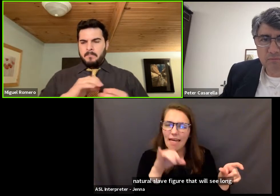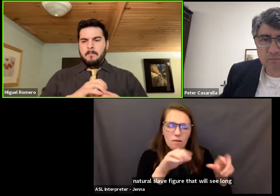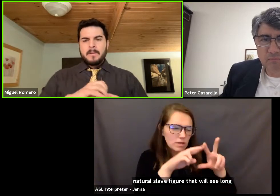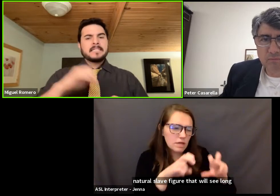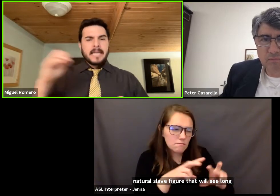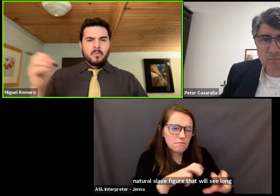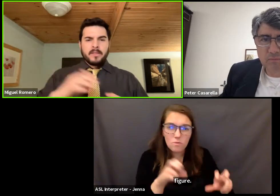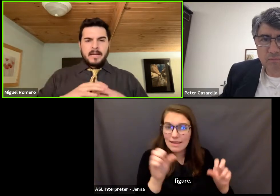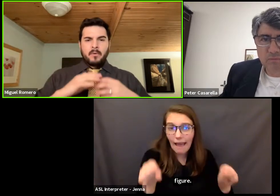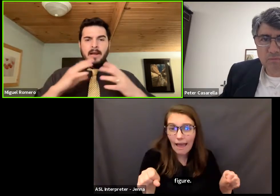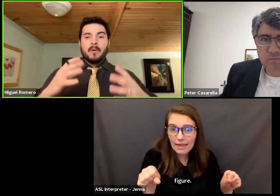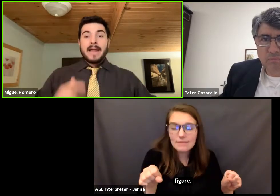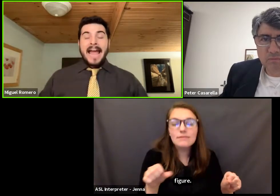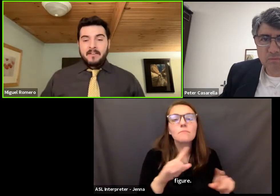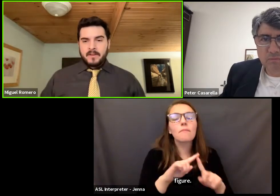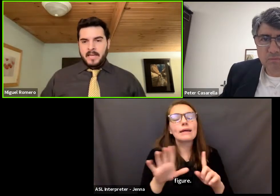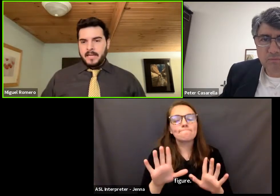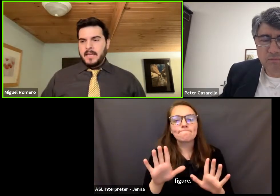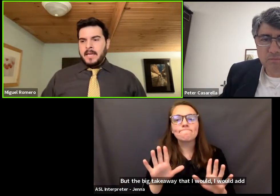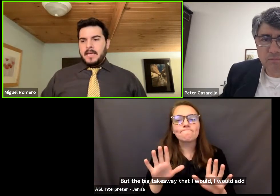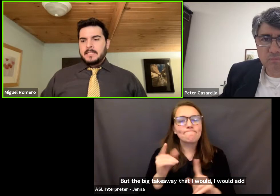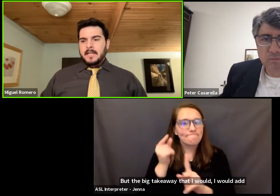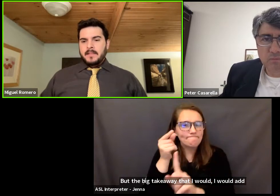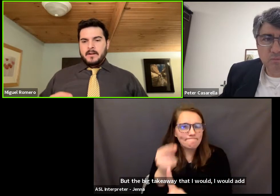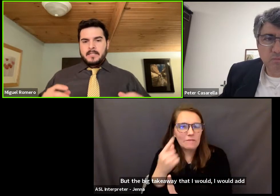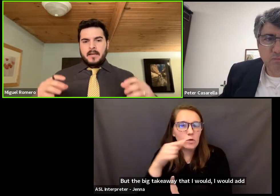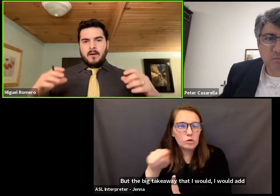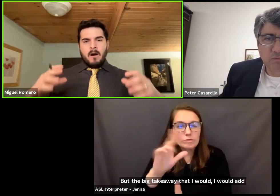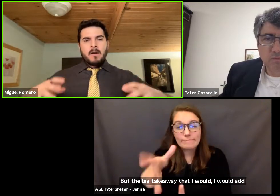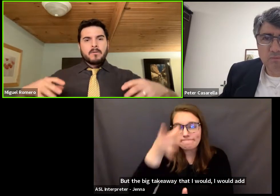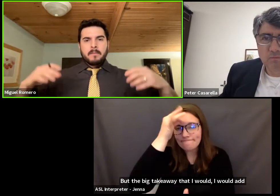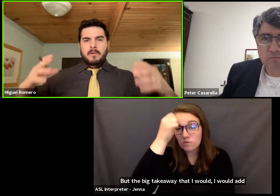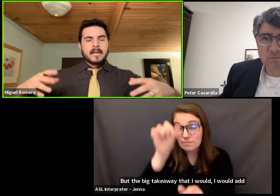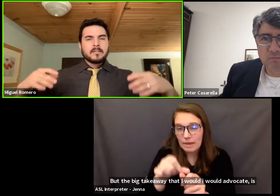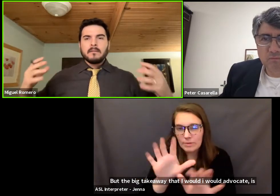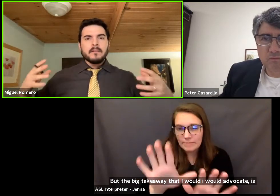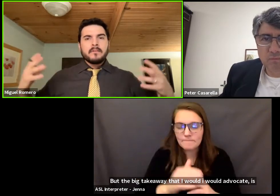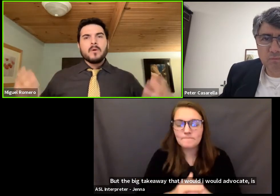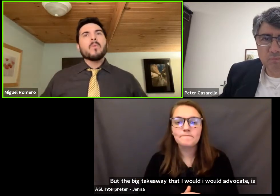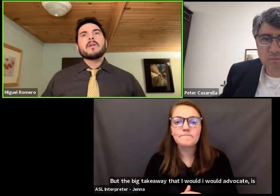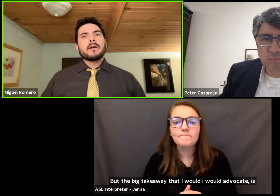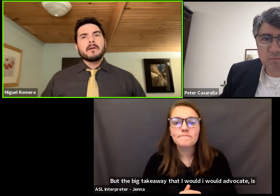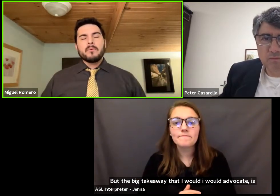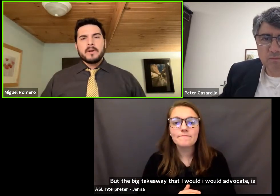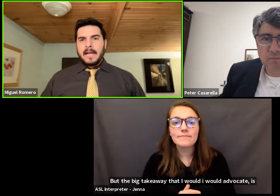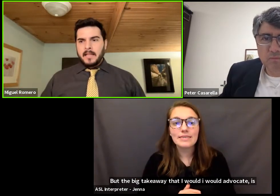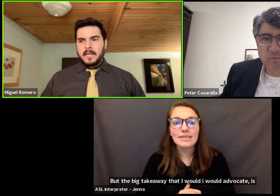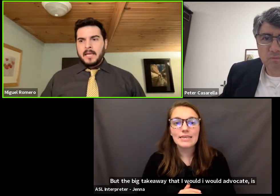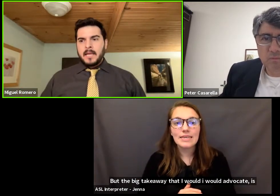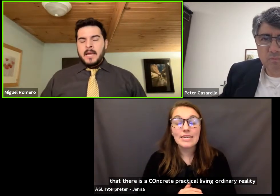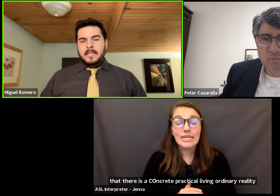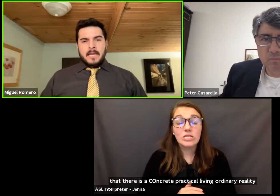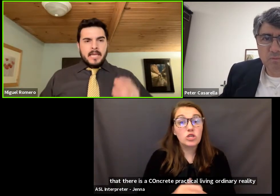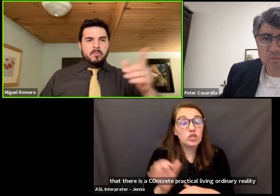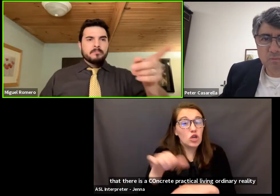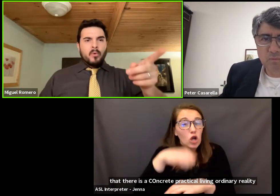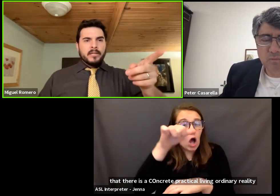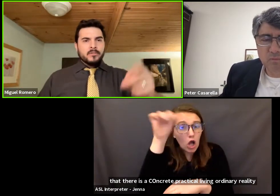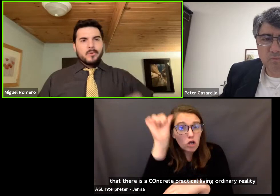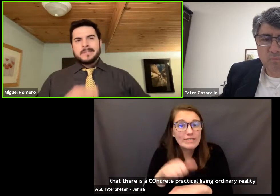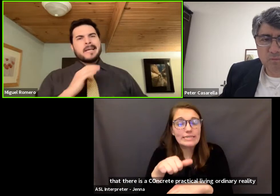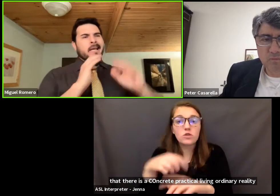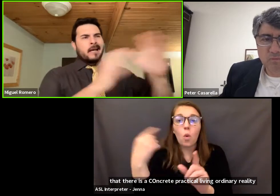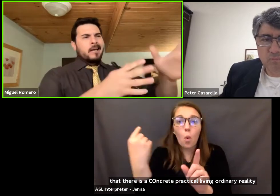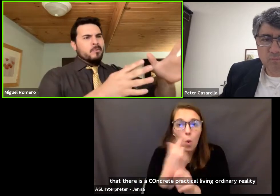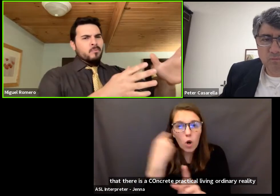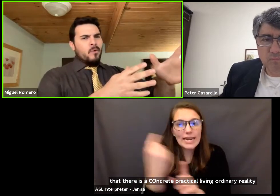But the big takeaway that I would advocate is that there is a concrete, practical, living, ordinary reality that he was